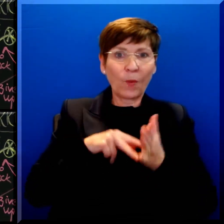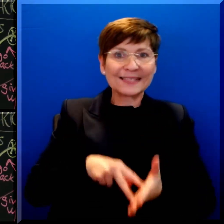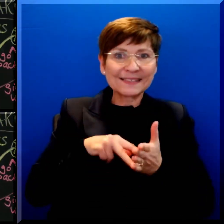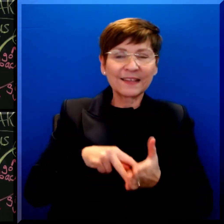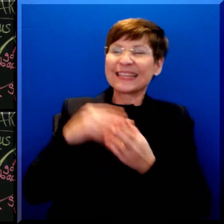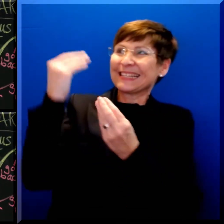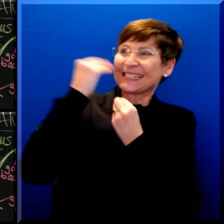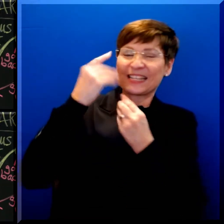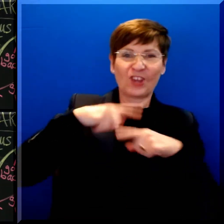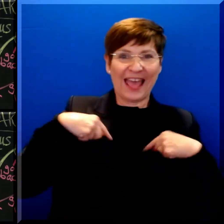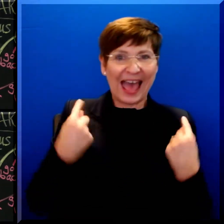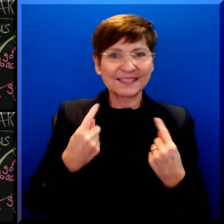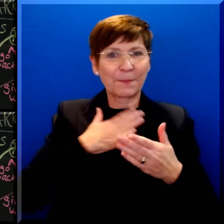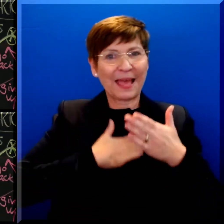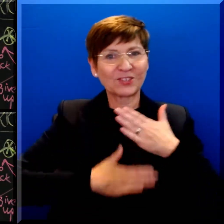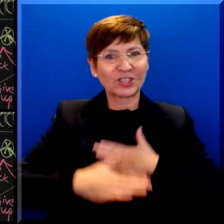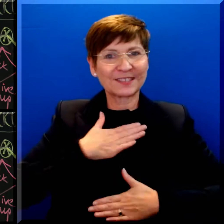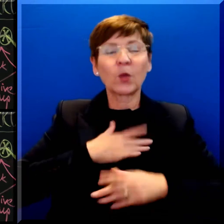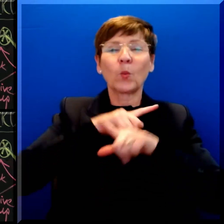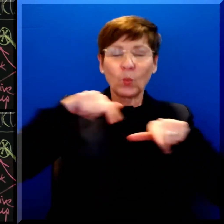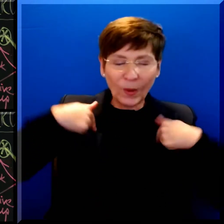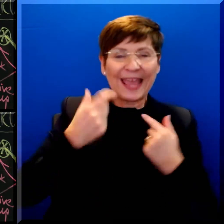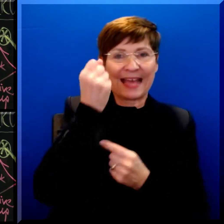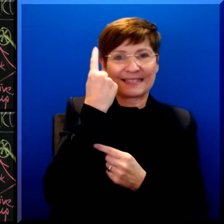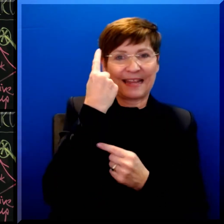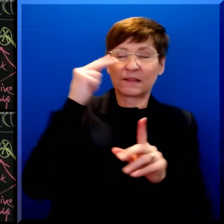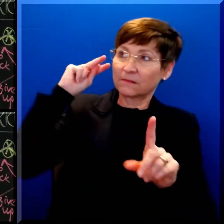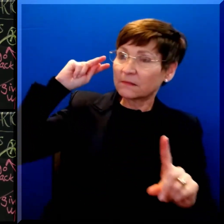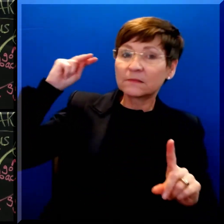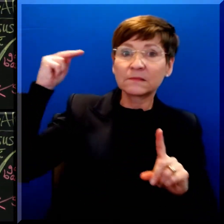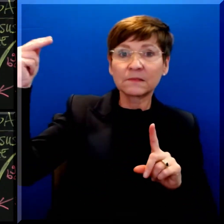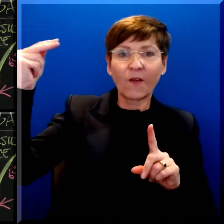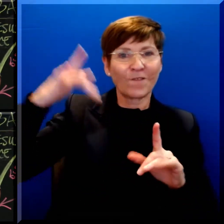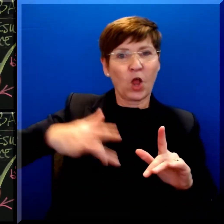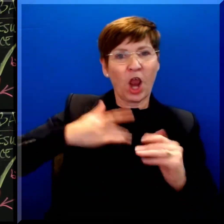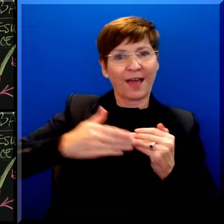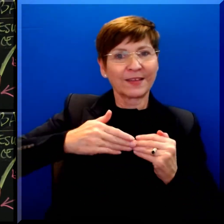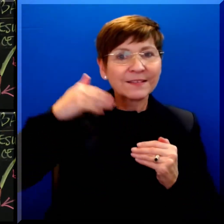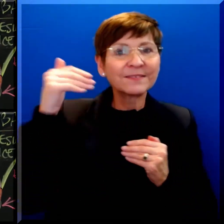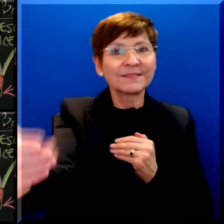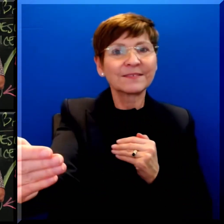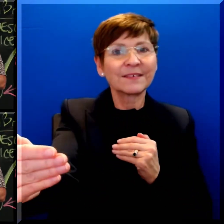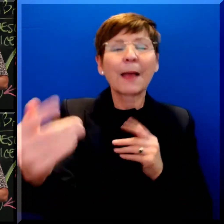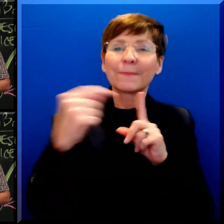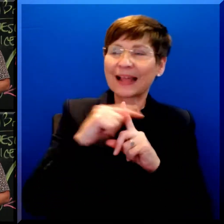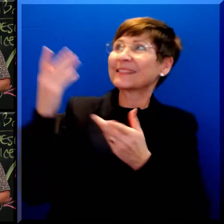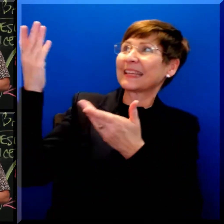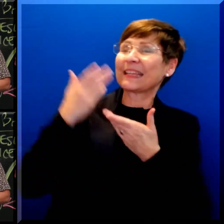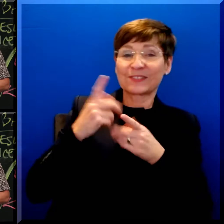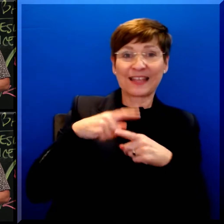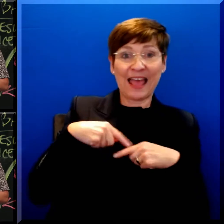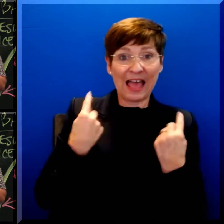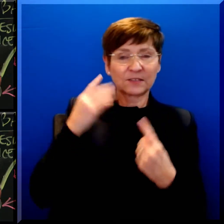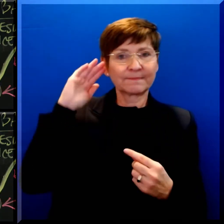us patience. We gain his perspective. And finally, God gives us